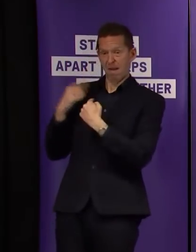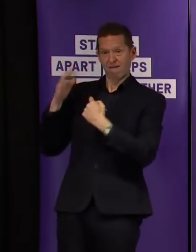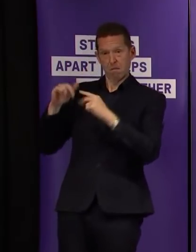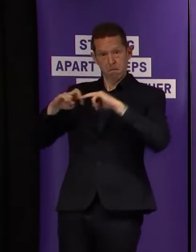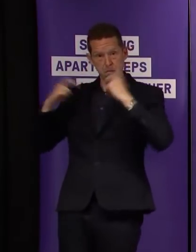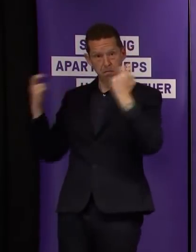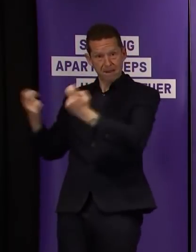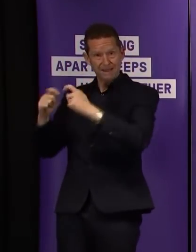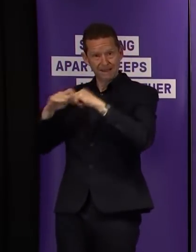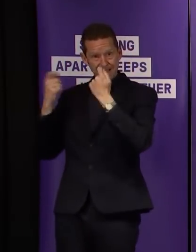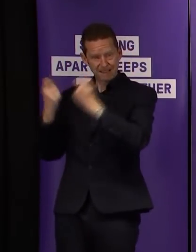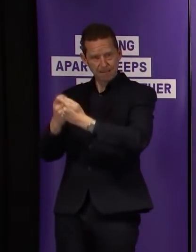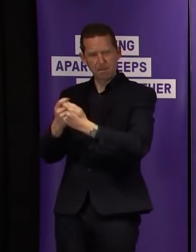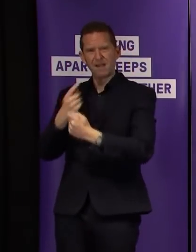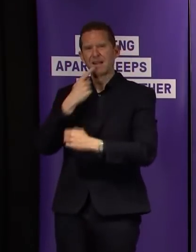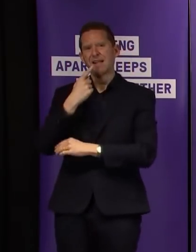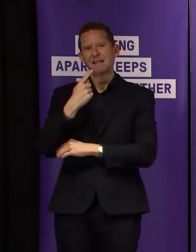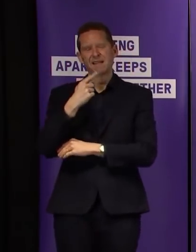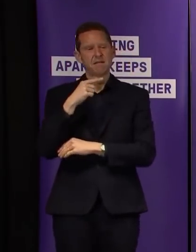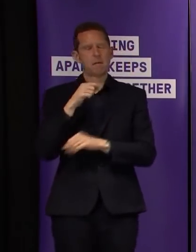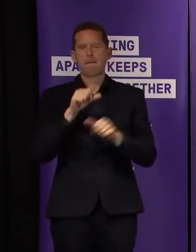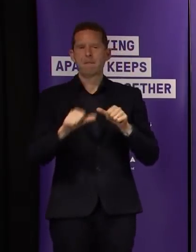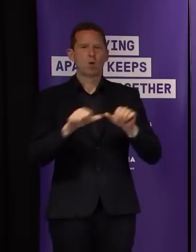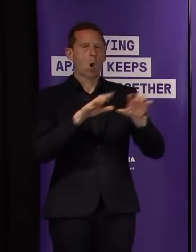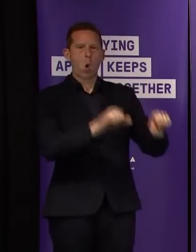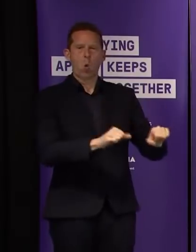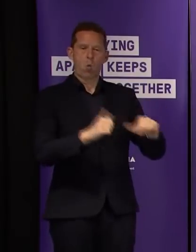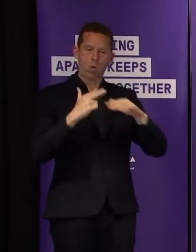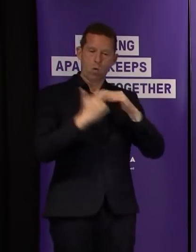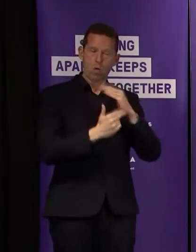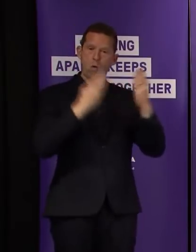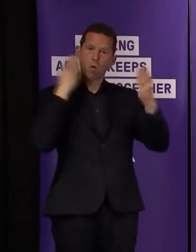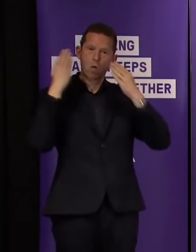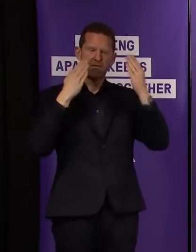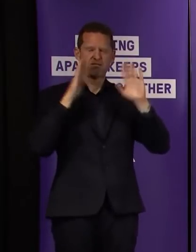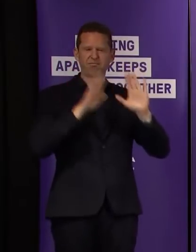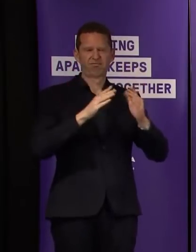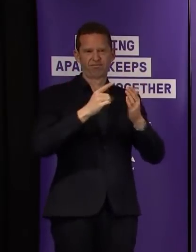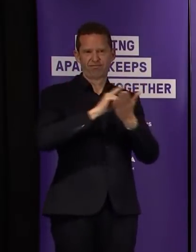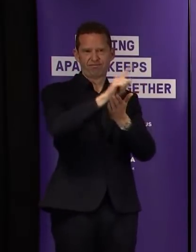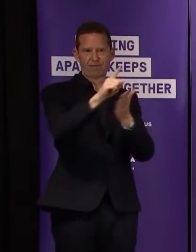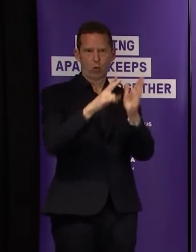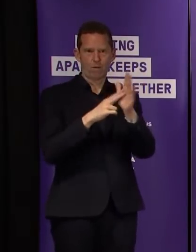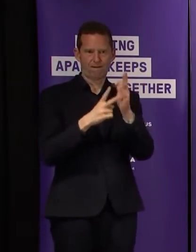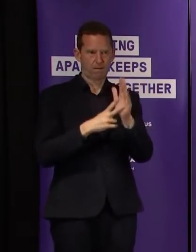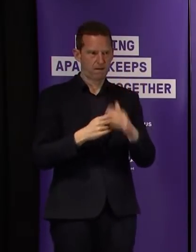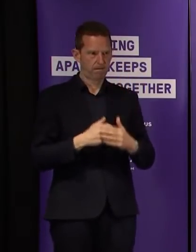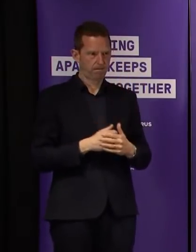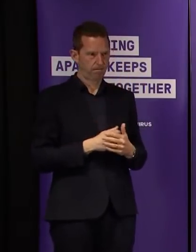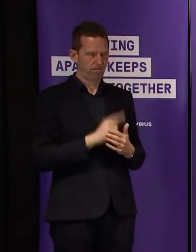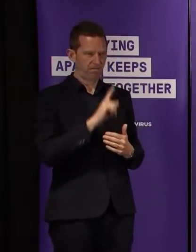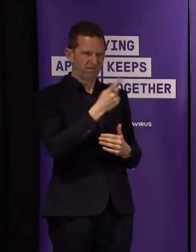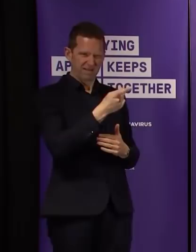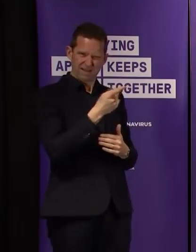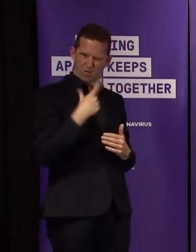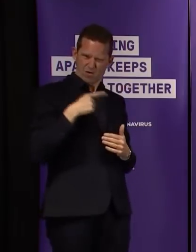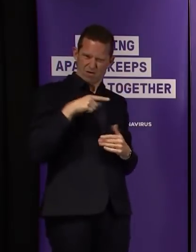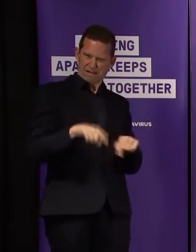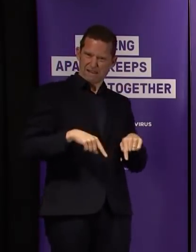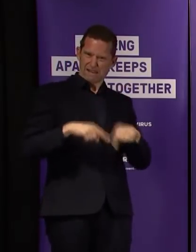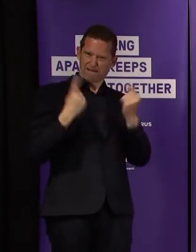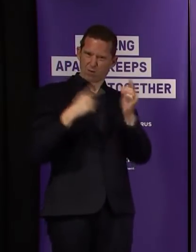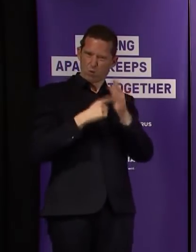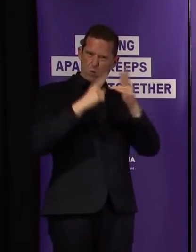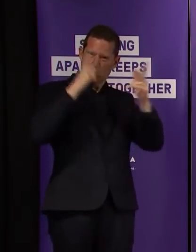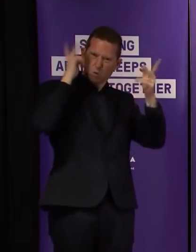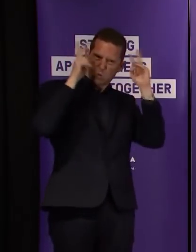team is that's one to hold off for longer. How and why is beauty different to hair, though? Well, National